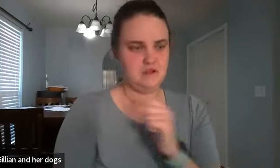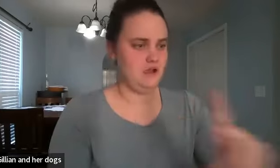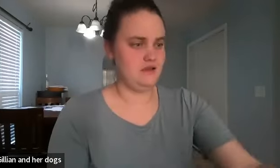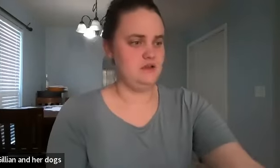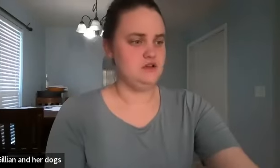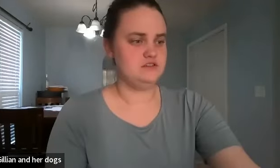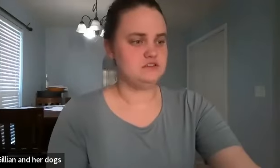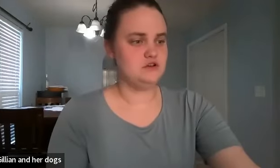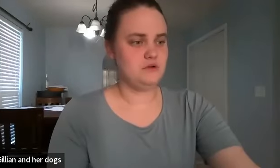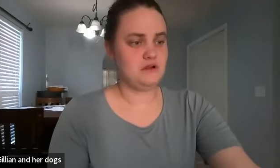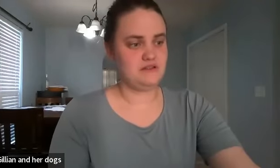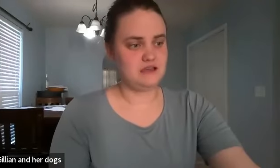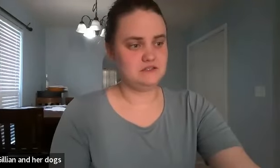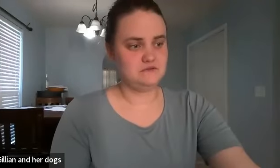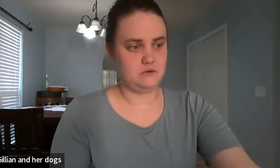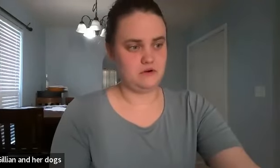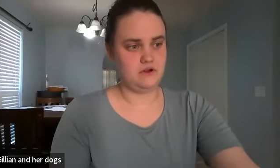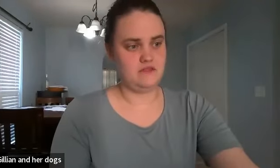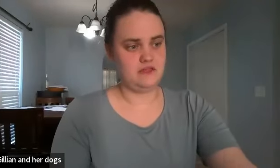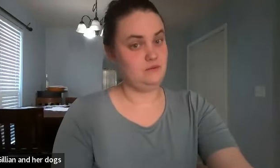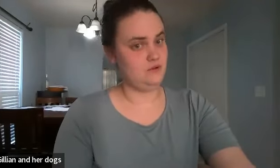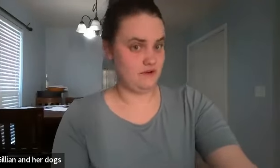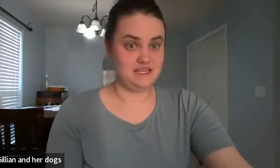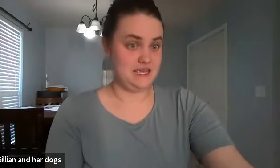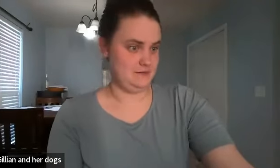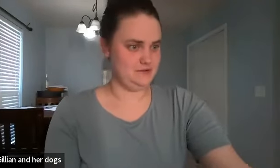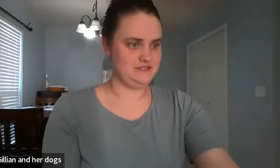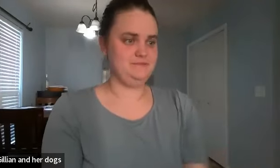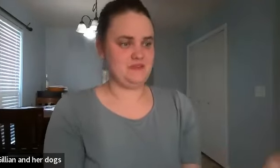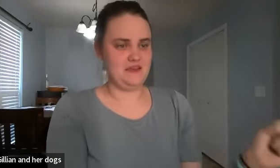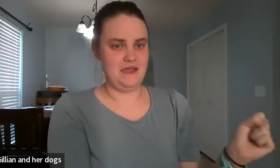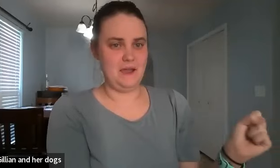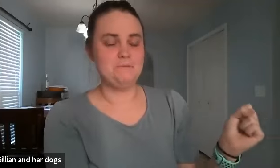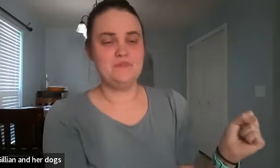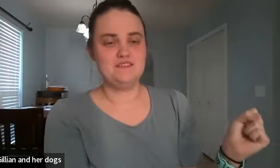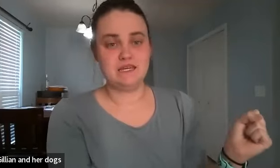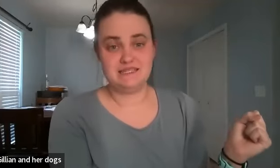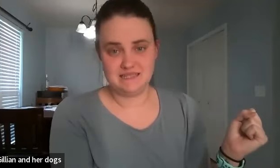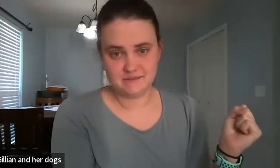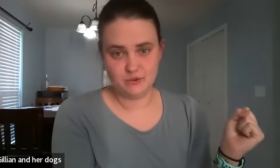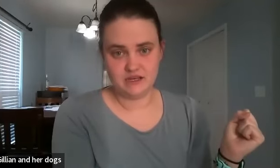Okay. So let's go through our last 4 and then we'll move on to animals. Okay. So we had